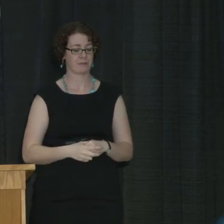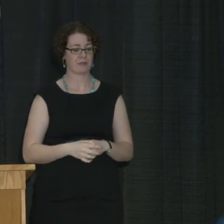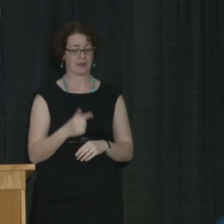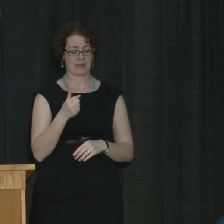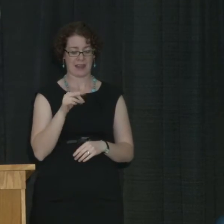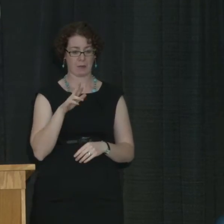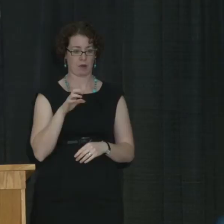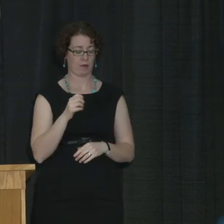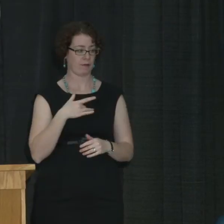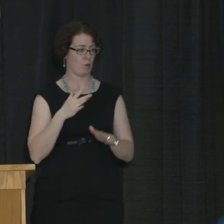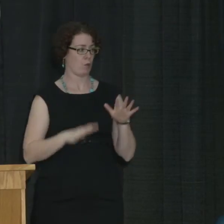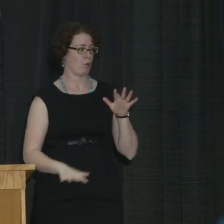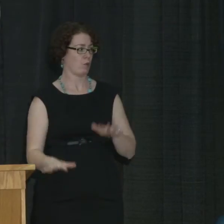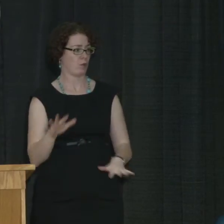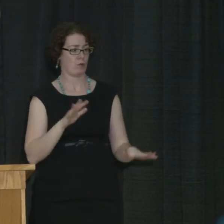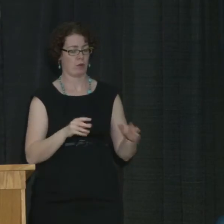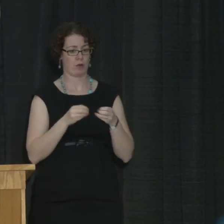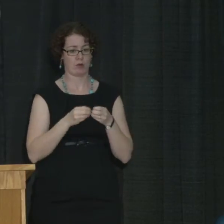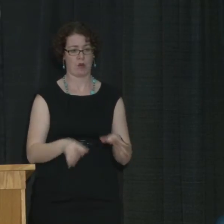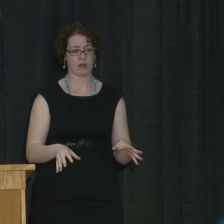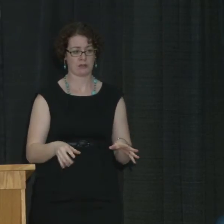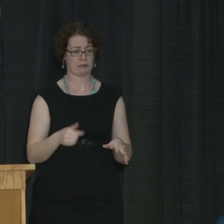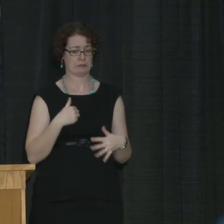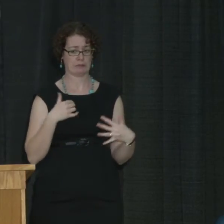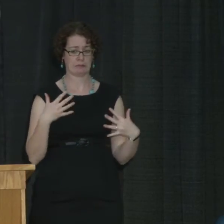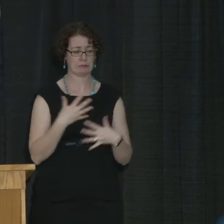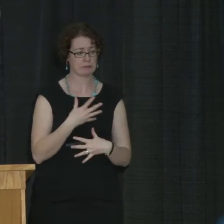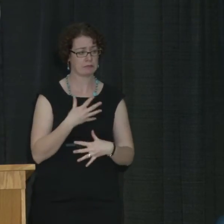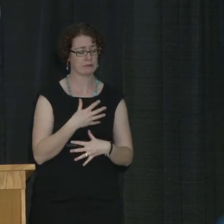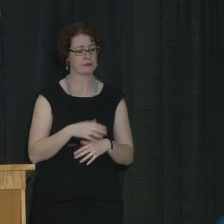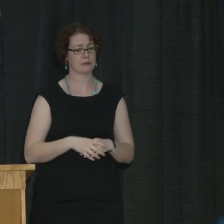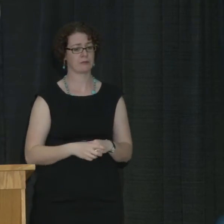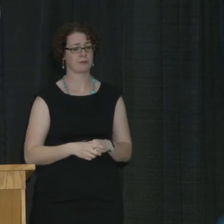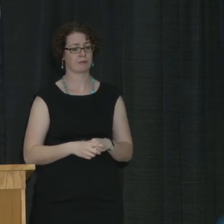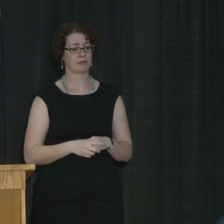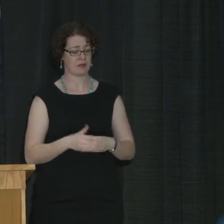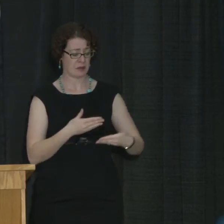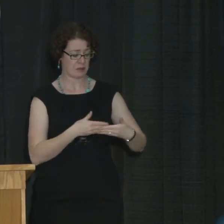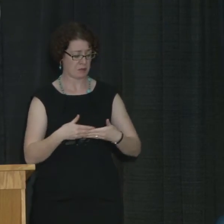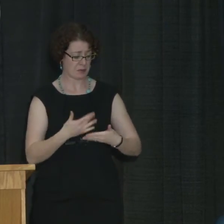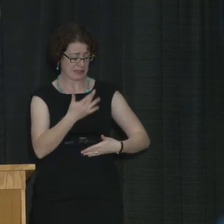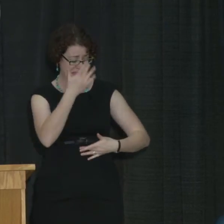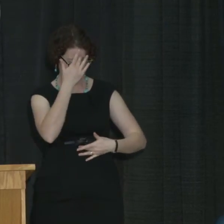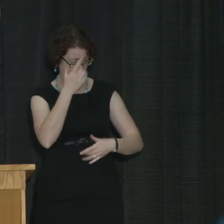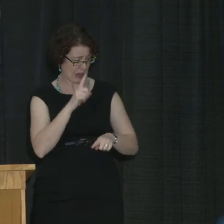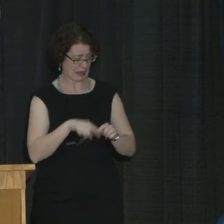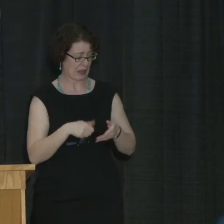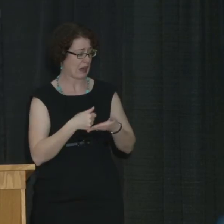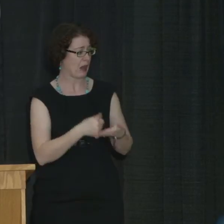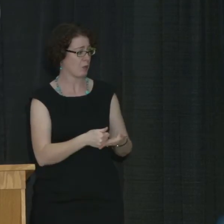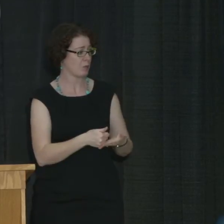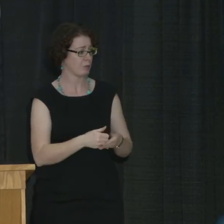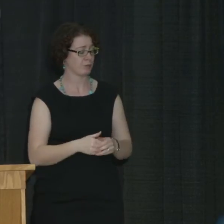Gabrielle felt lost. She felt afraid. Her baby boy was sick and she couldn't help.